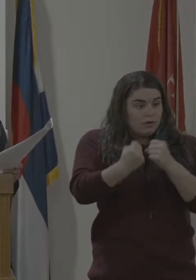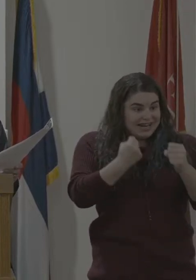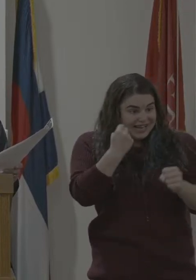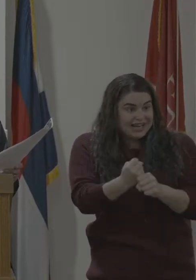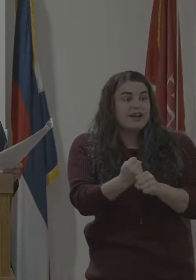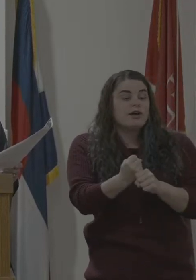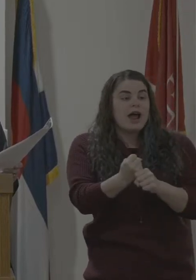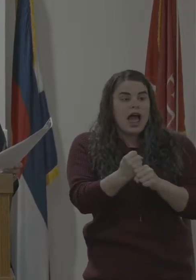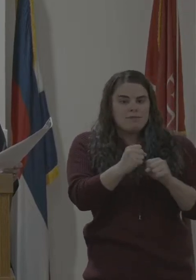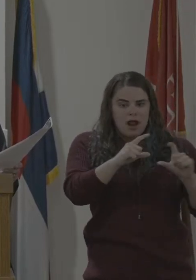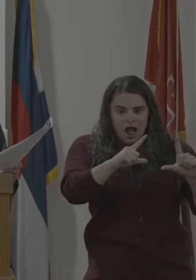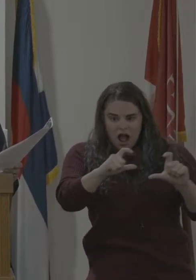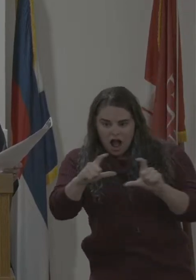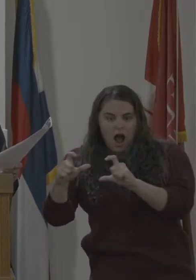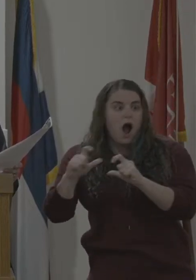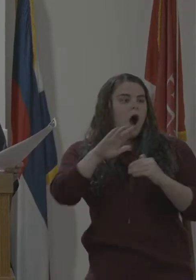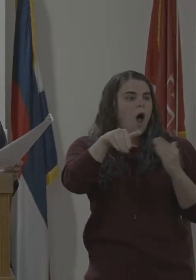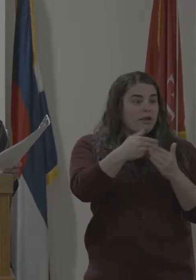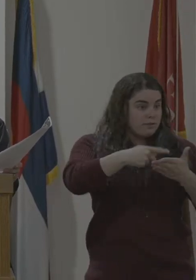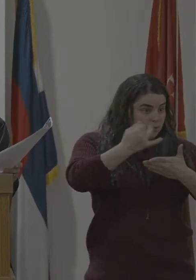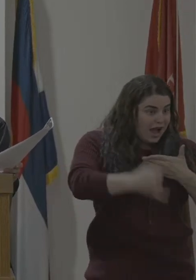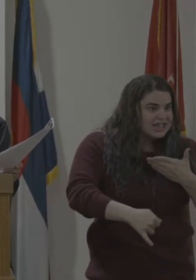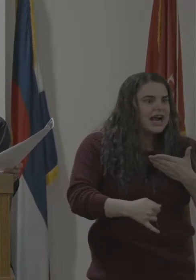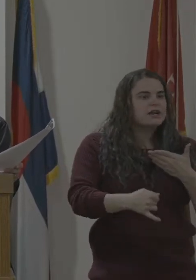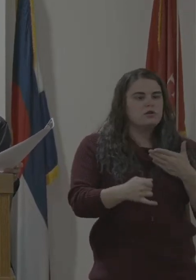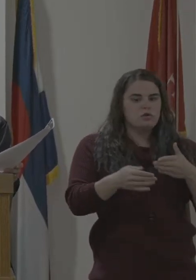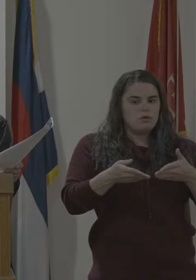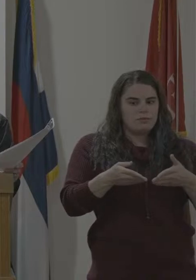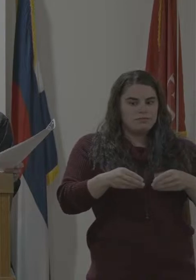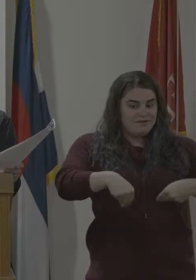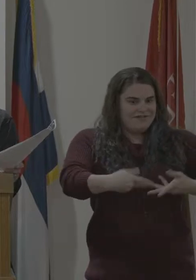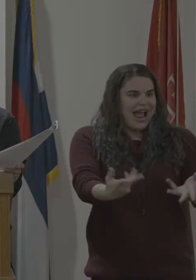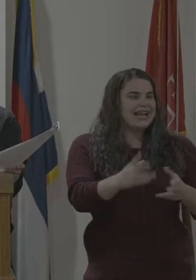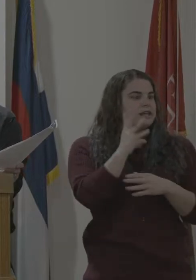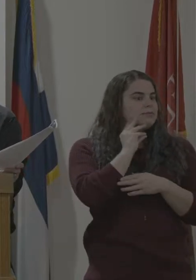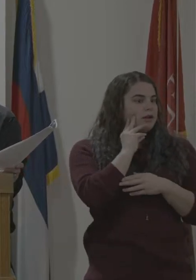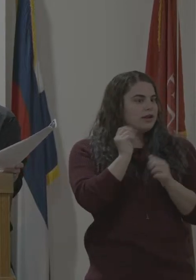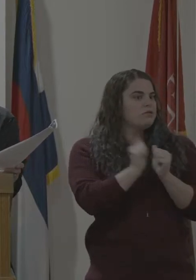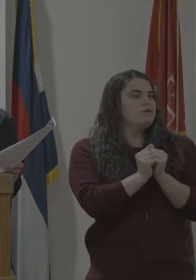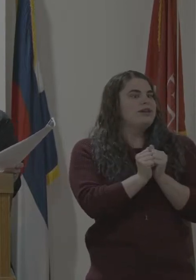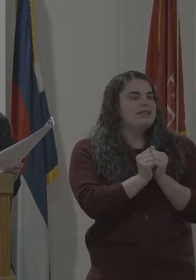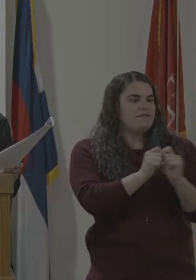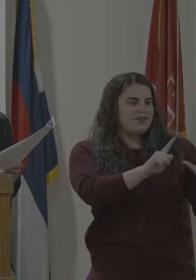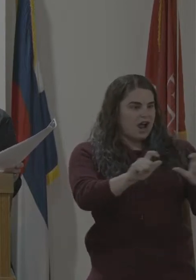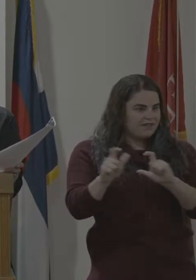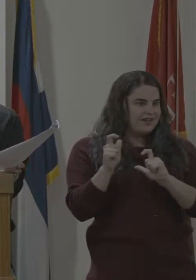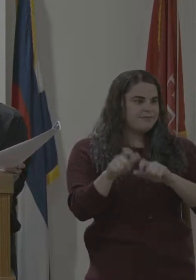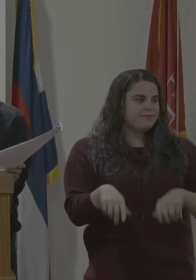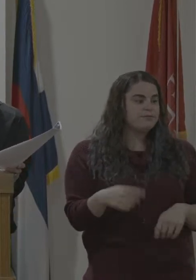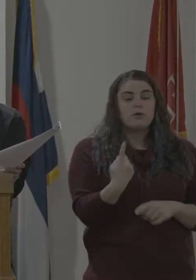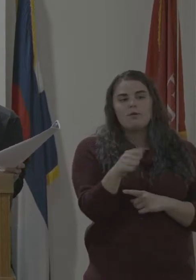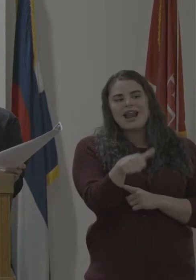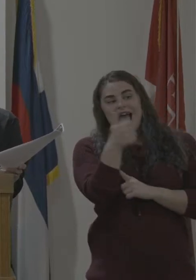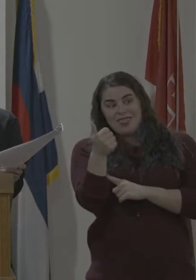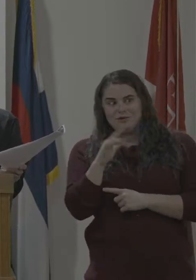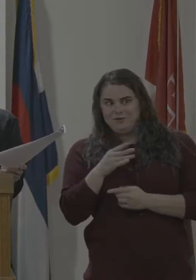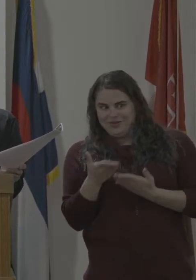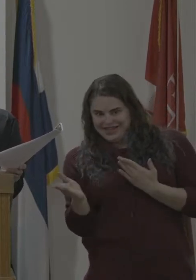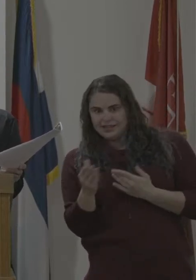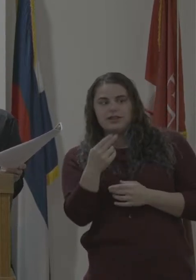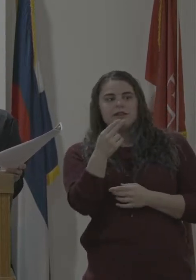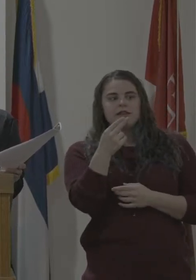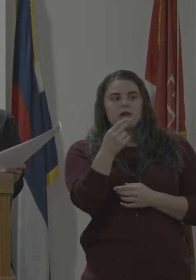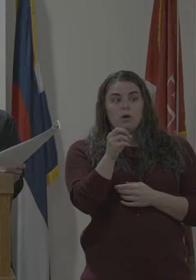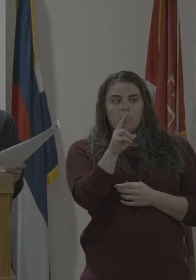of the woodworking projects to give a little bit more experience with product photography. One of the other cool things is Jorge and